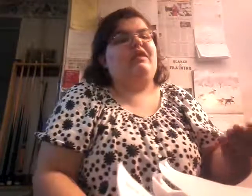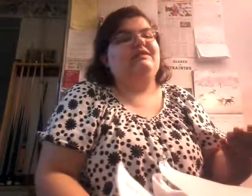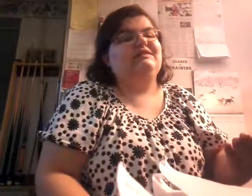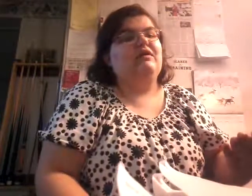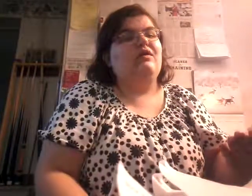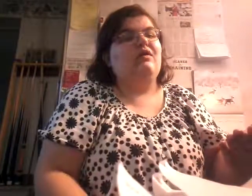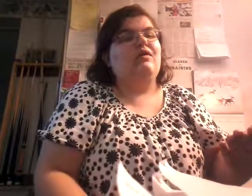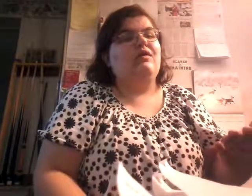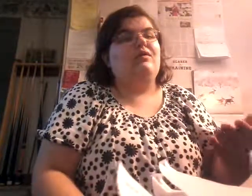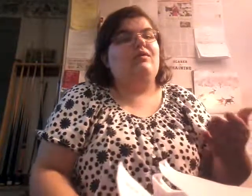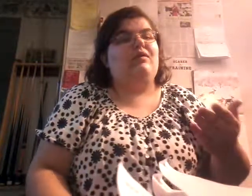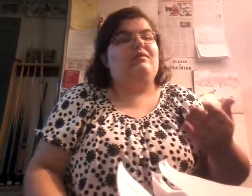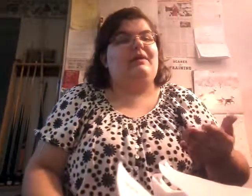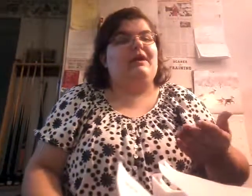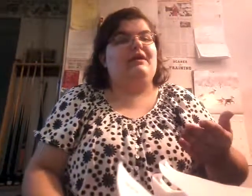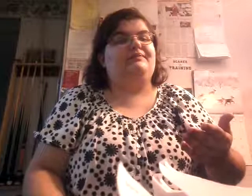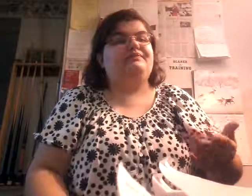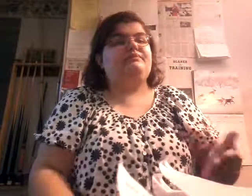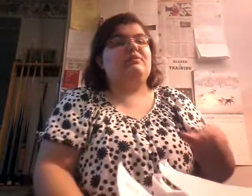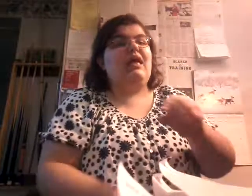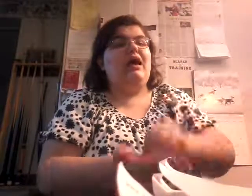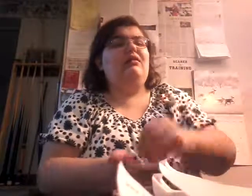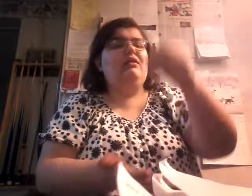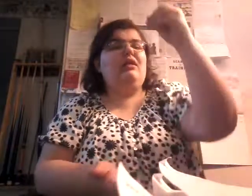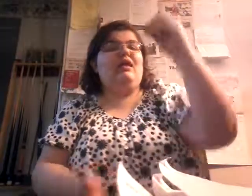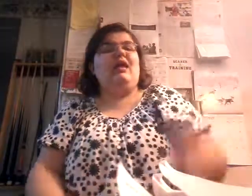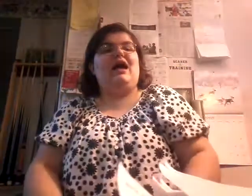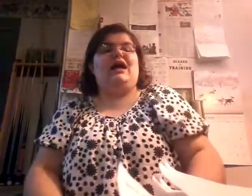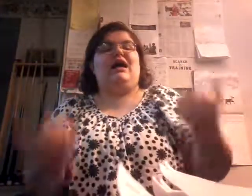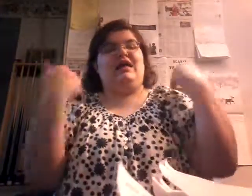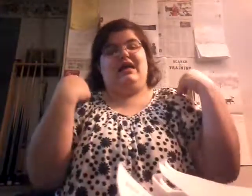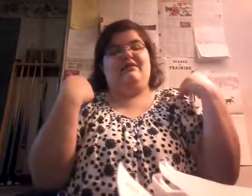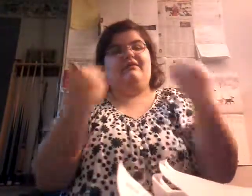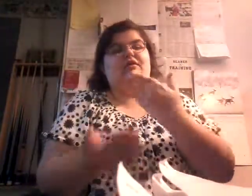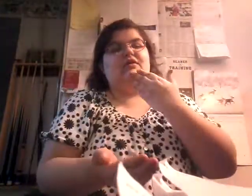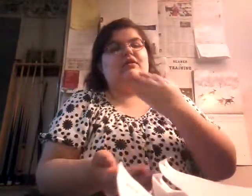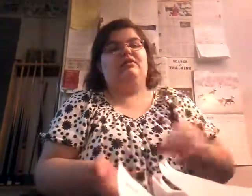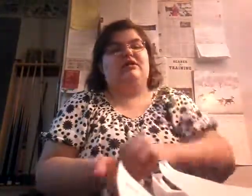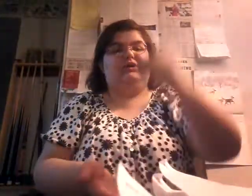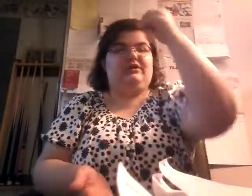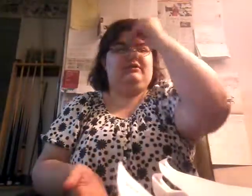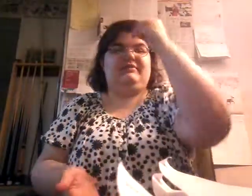this would be, I have learned to be